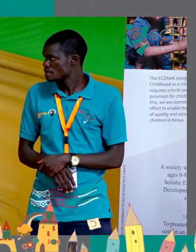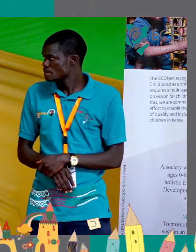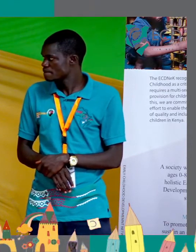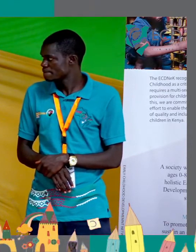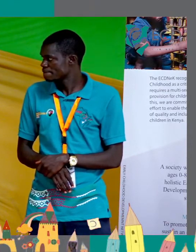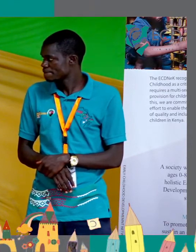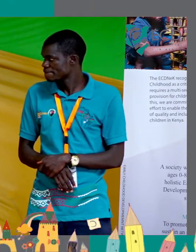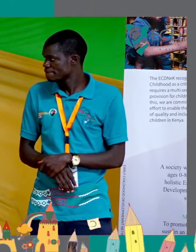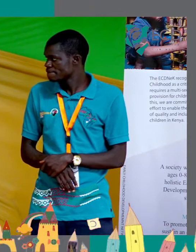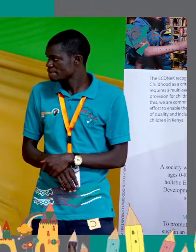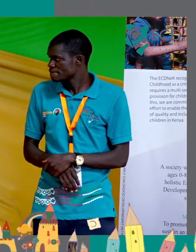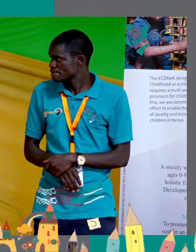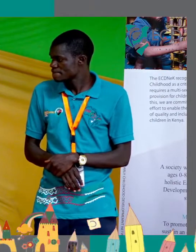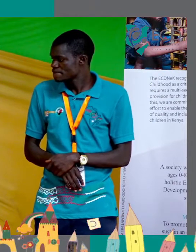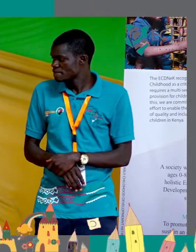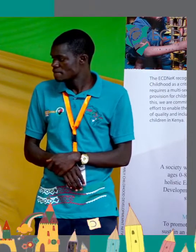that